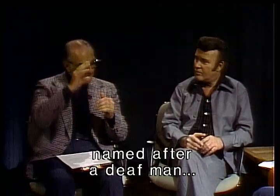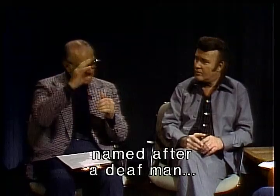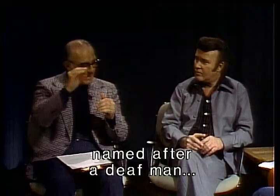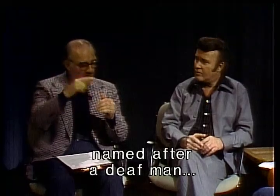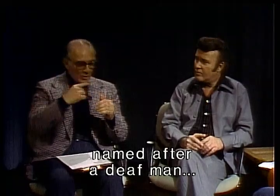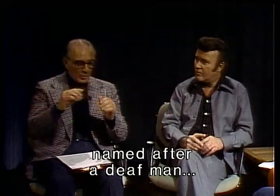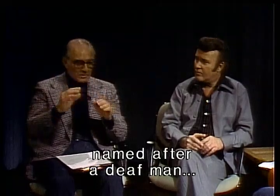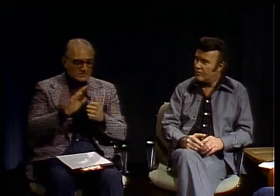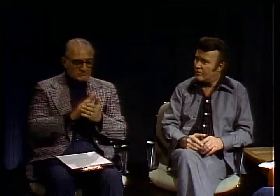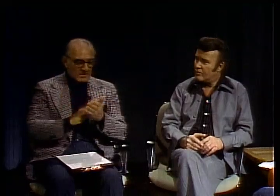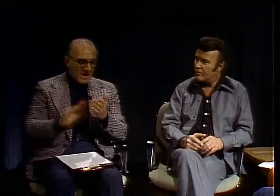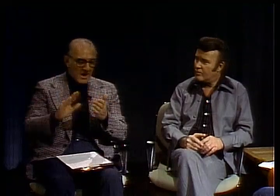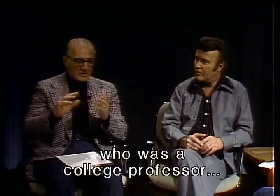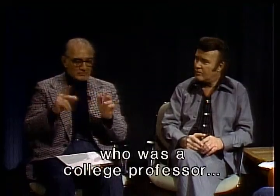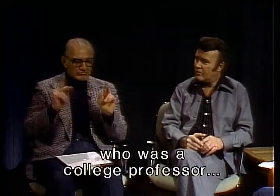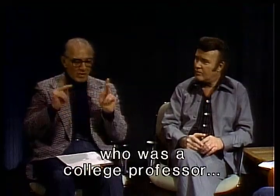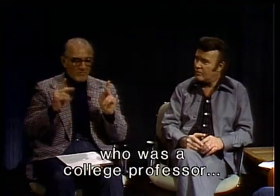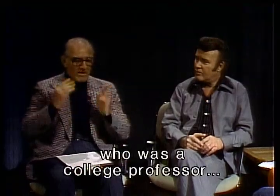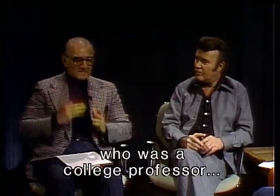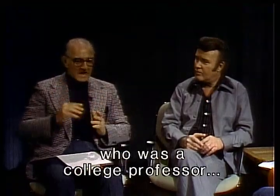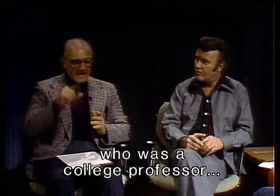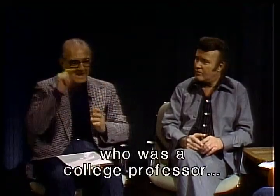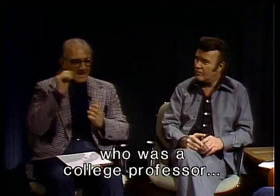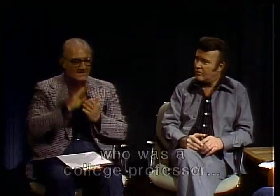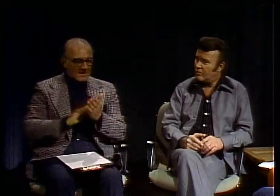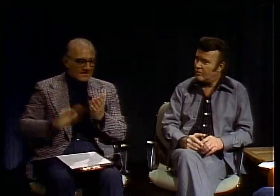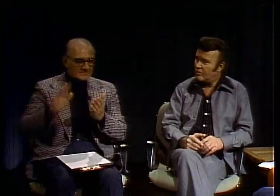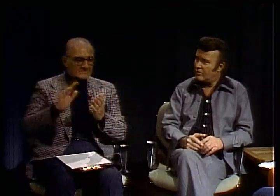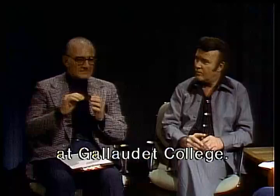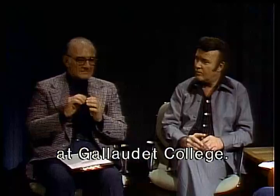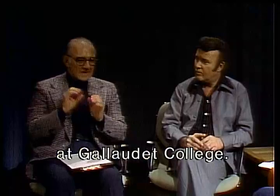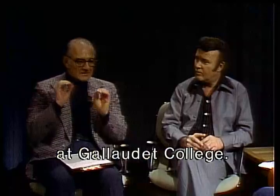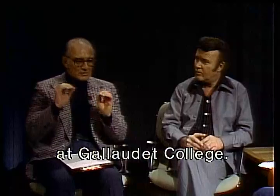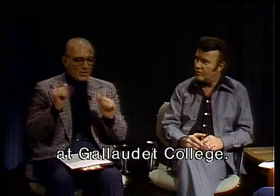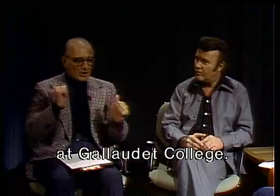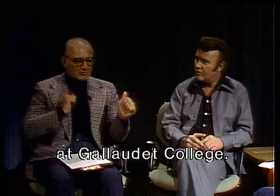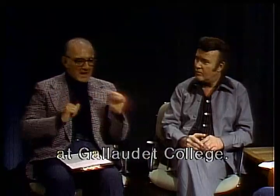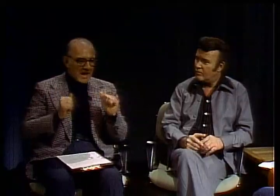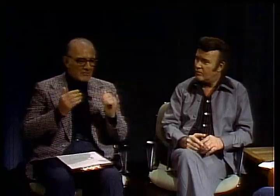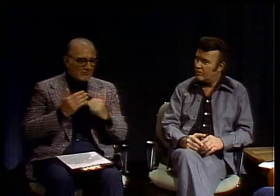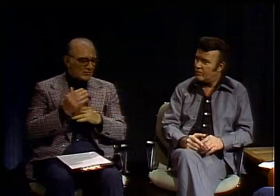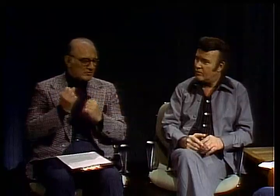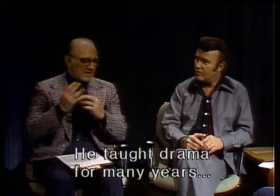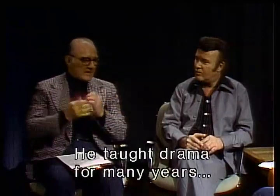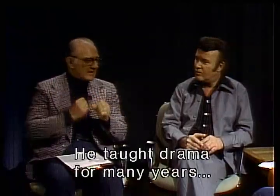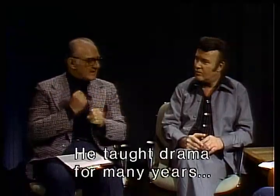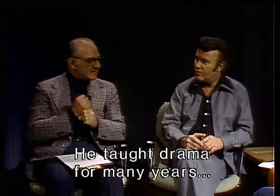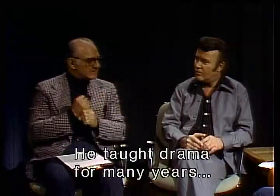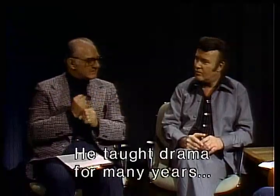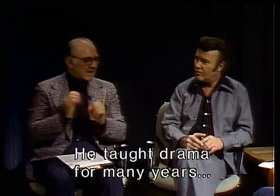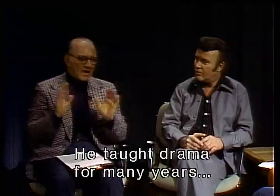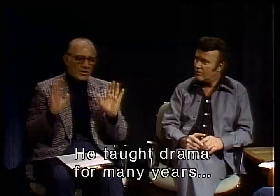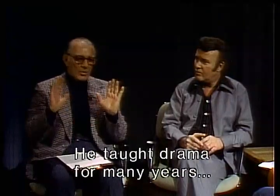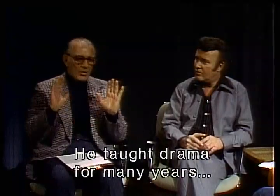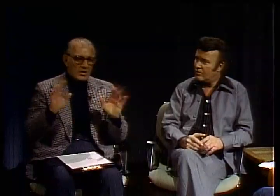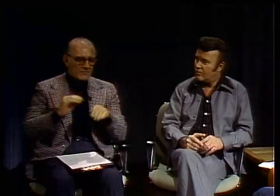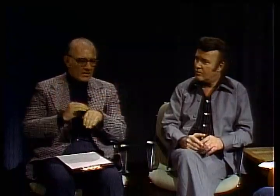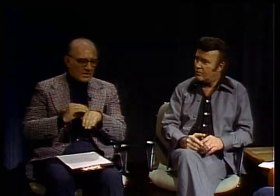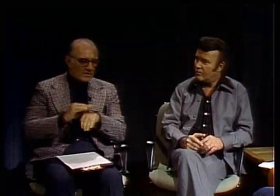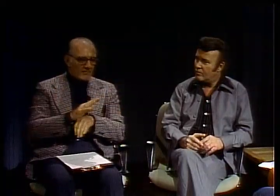Duff Mann, who was college professor at Gallaudet and taught drama through many years, had a wonderful